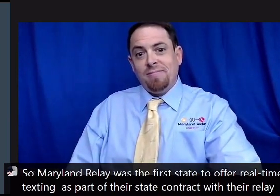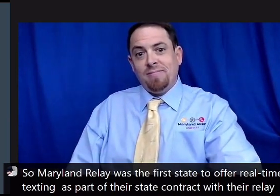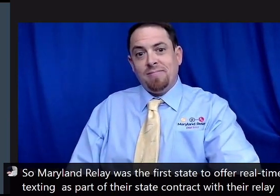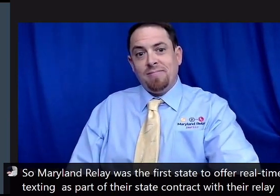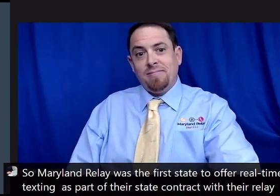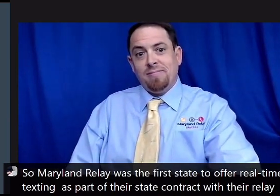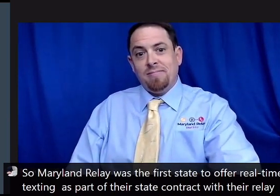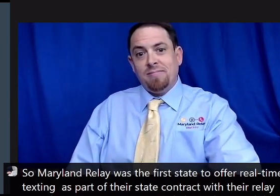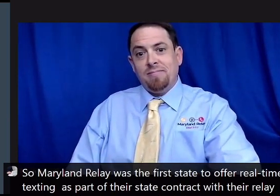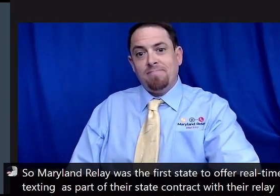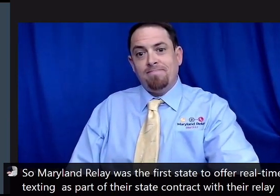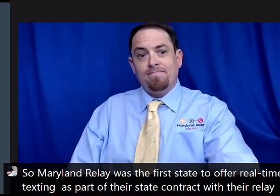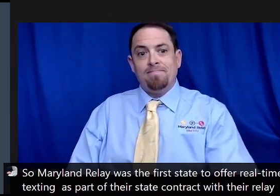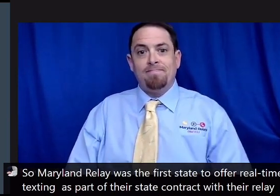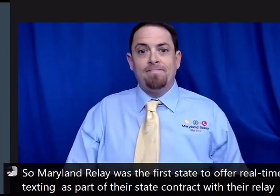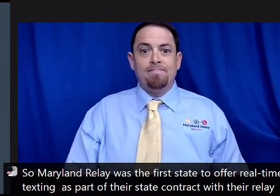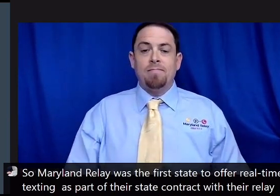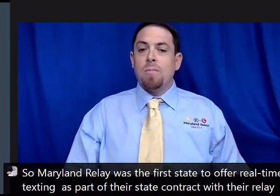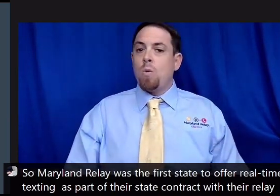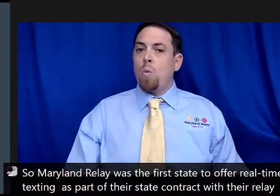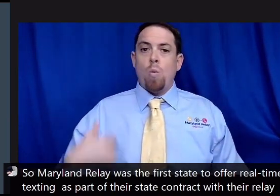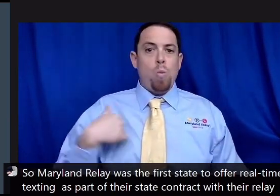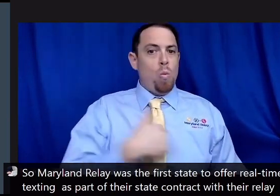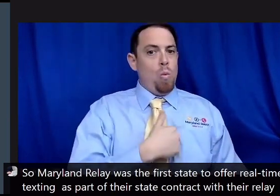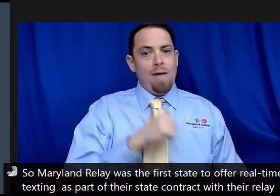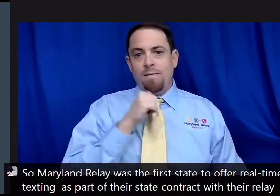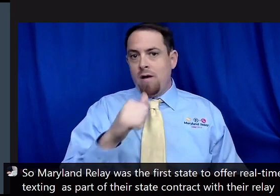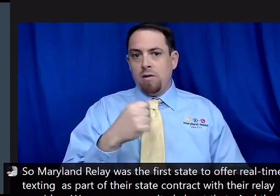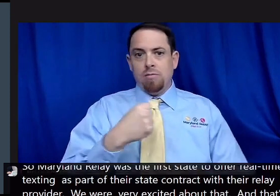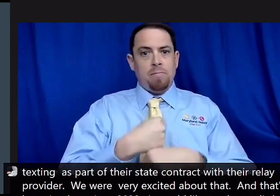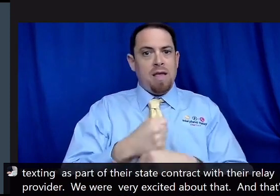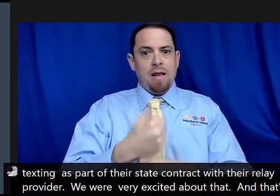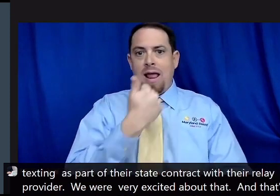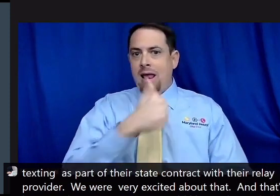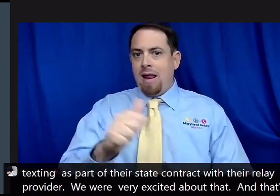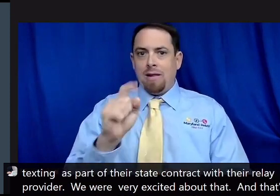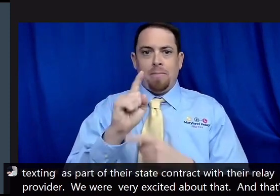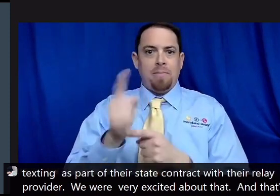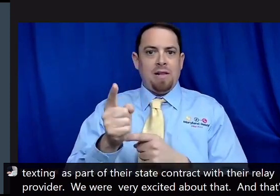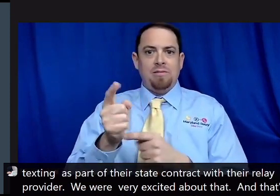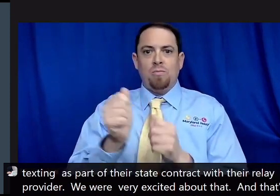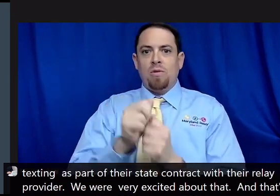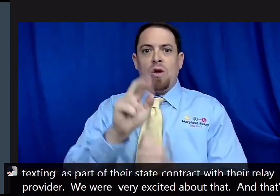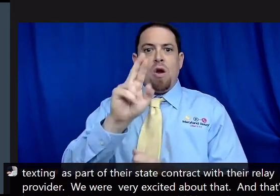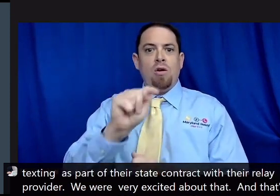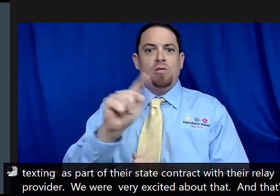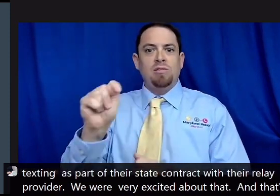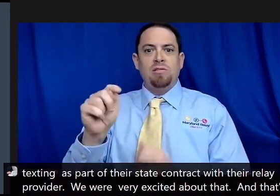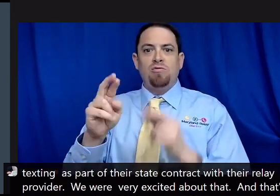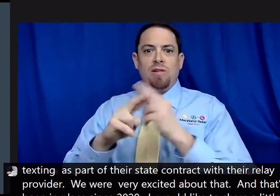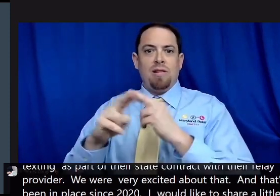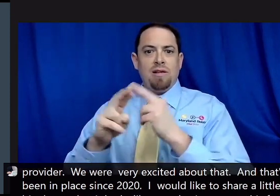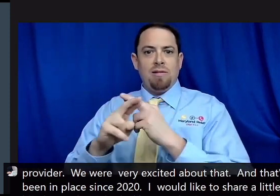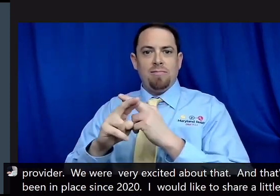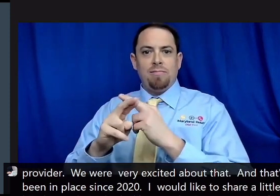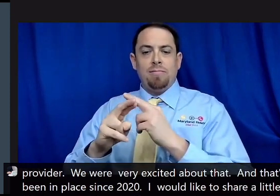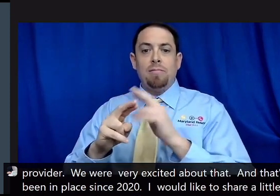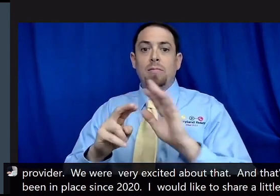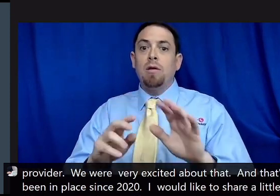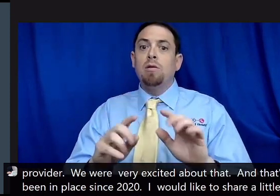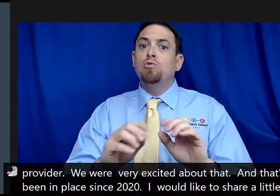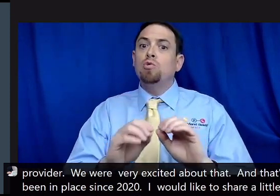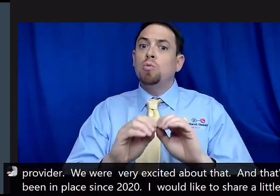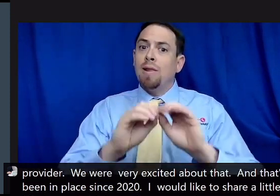And I'd like to share a little bit about what it looks like now, having come this far. And having come this far, we have not generated